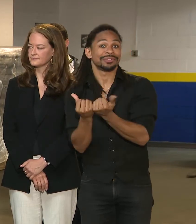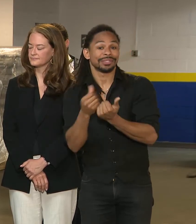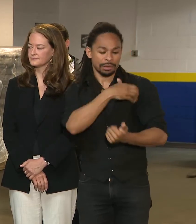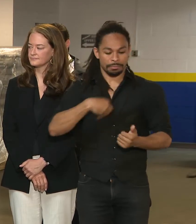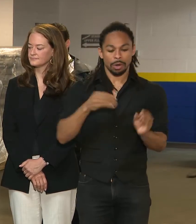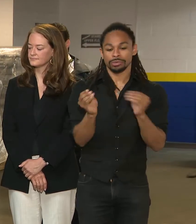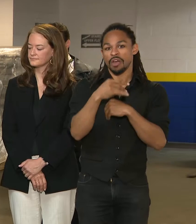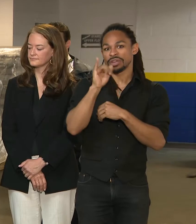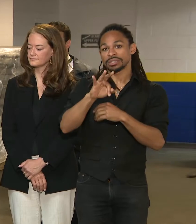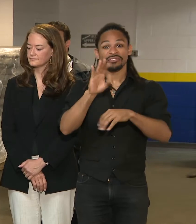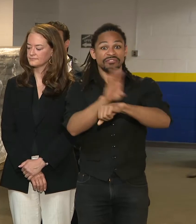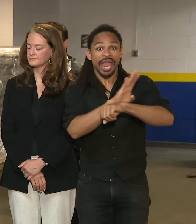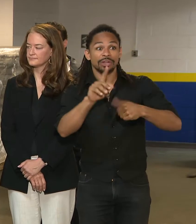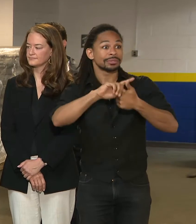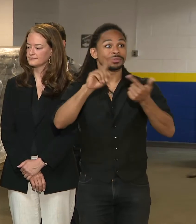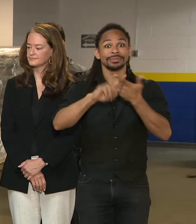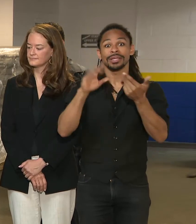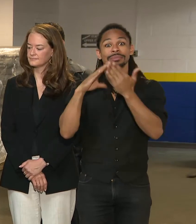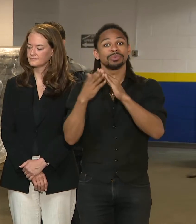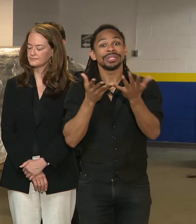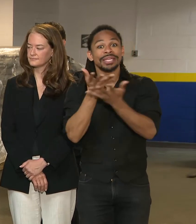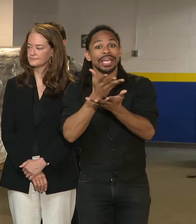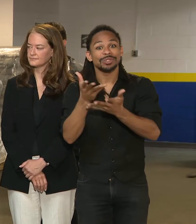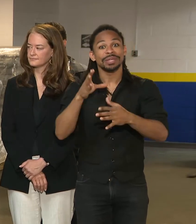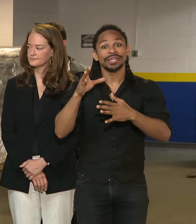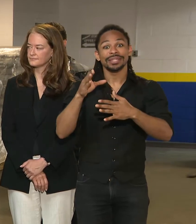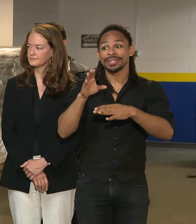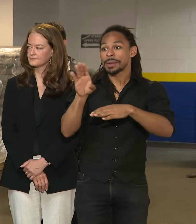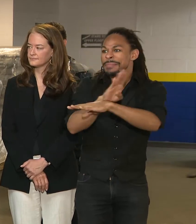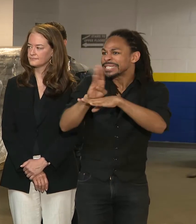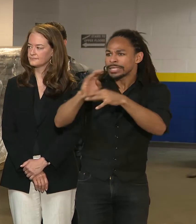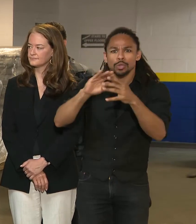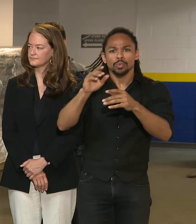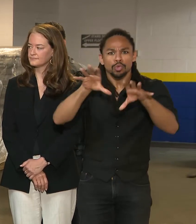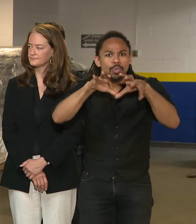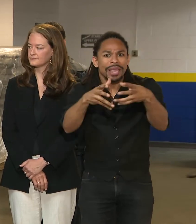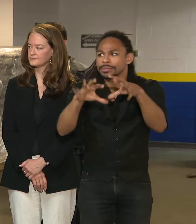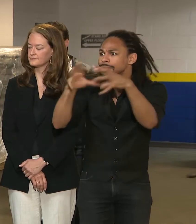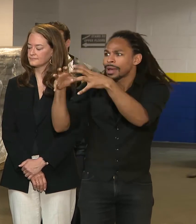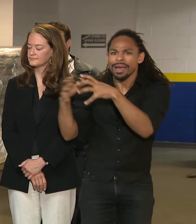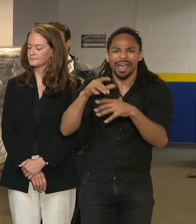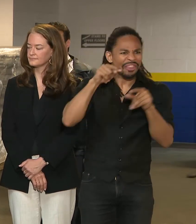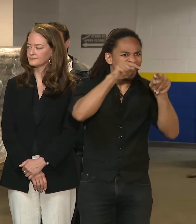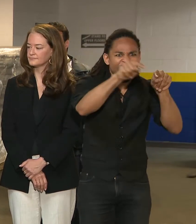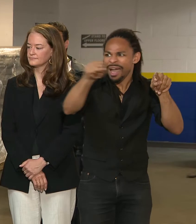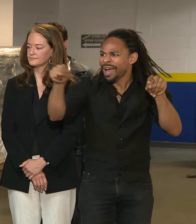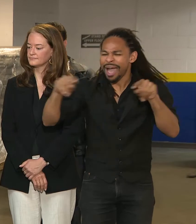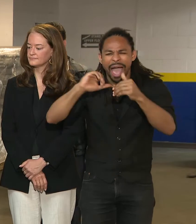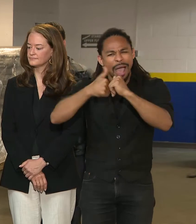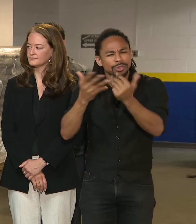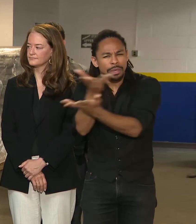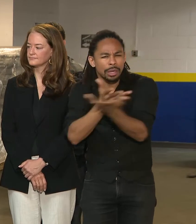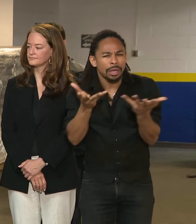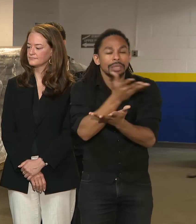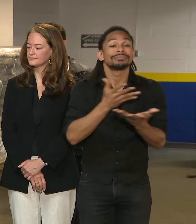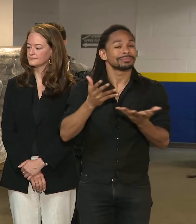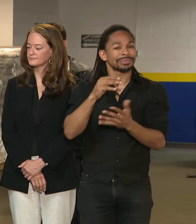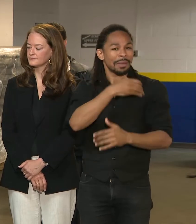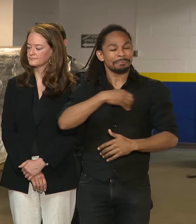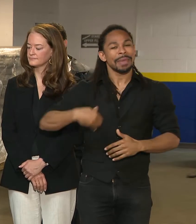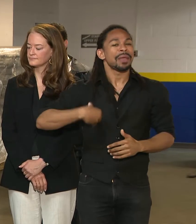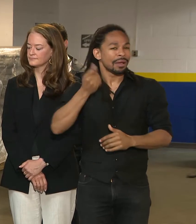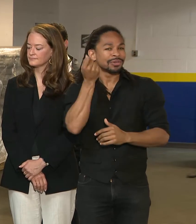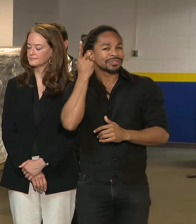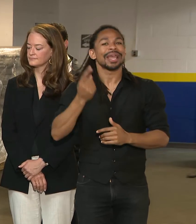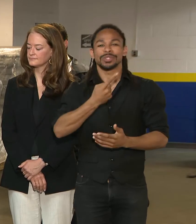working with community engagement units? How are you working with all the other agencies? Because he also knows that government works best when it works together. And that's